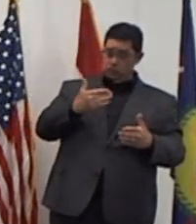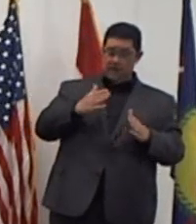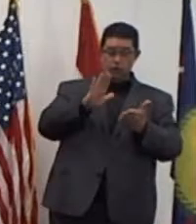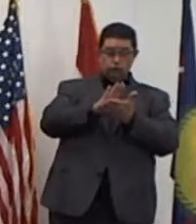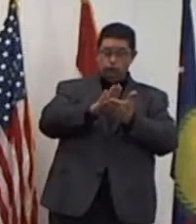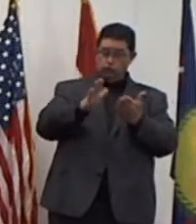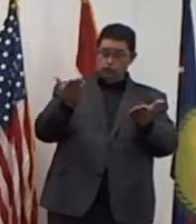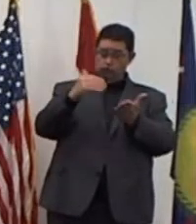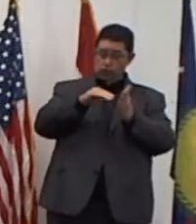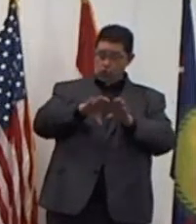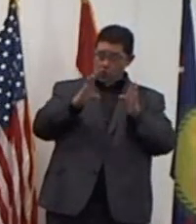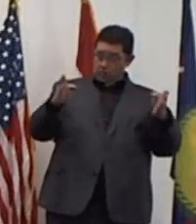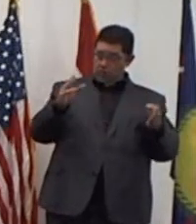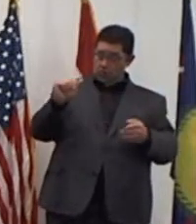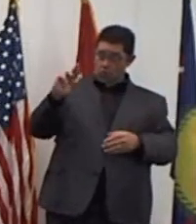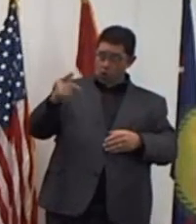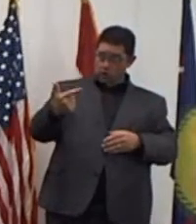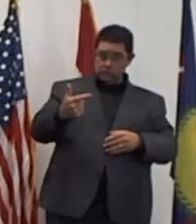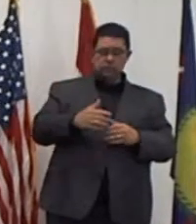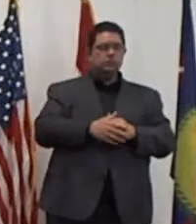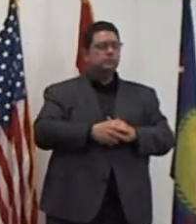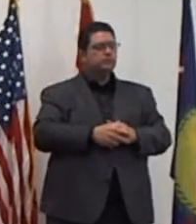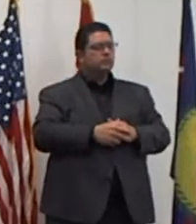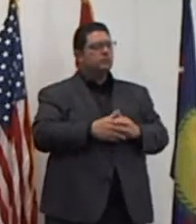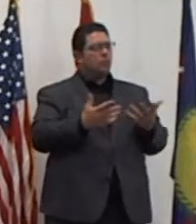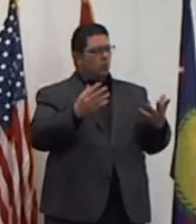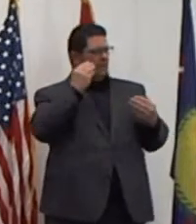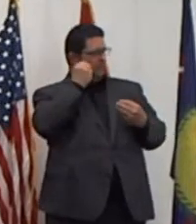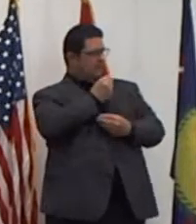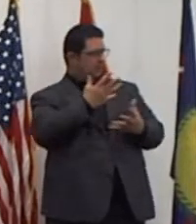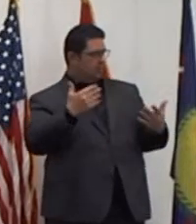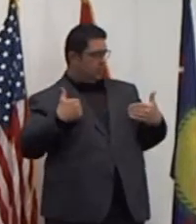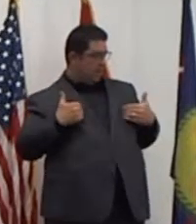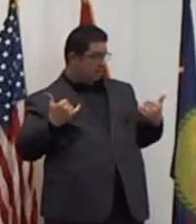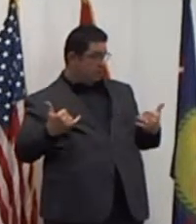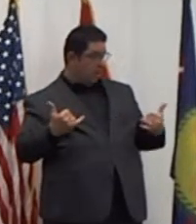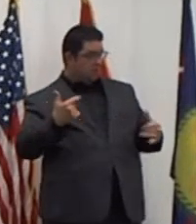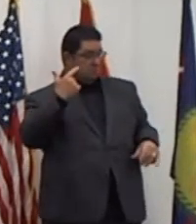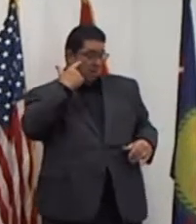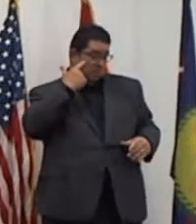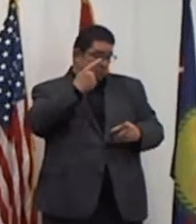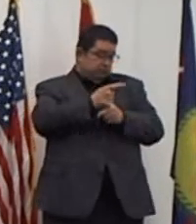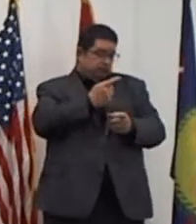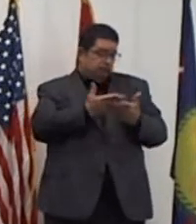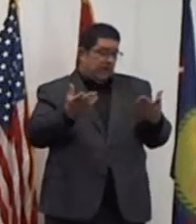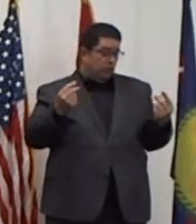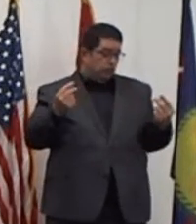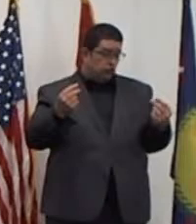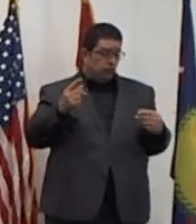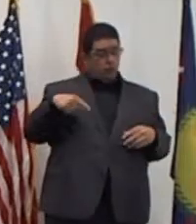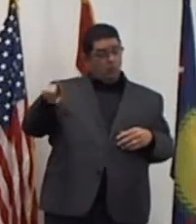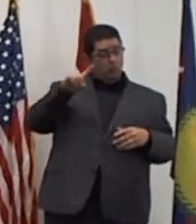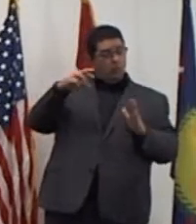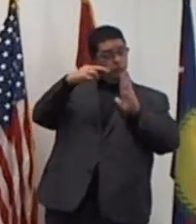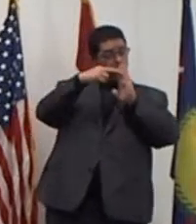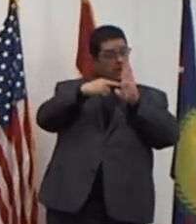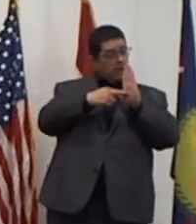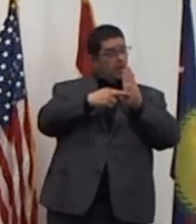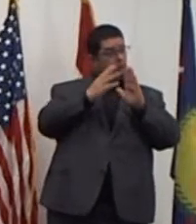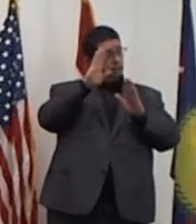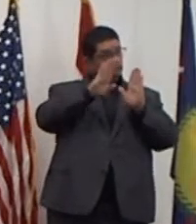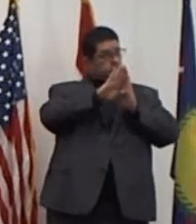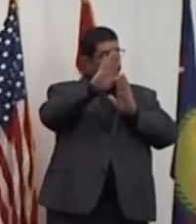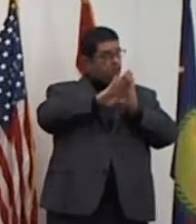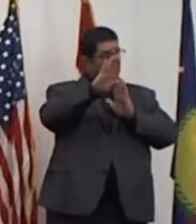with the information we have today, I think it's the right thing to do. Those guidelines were developed in conjunction